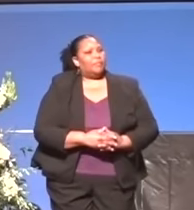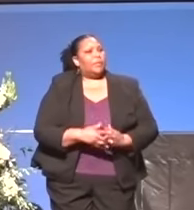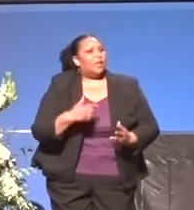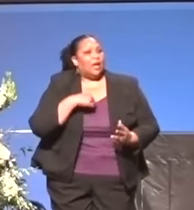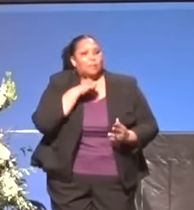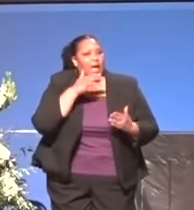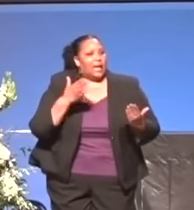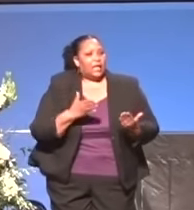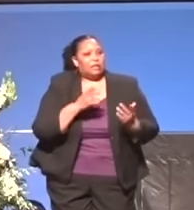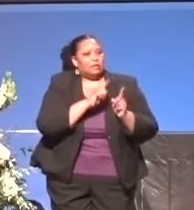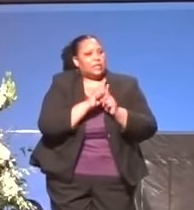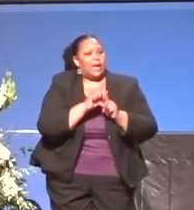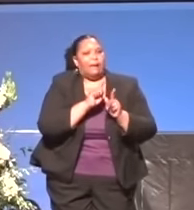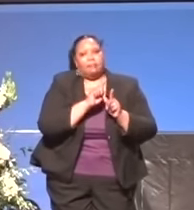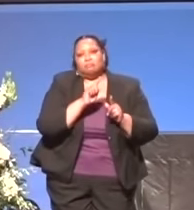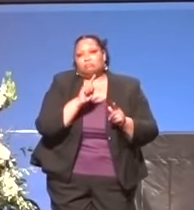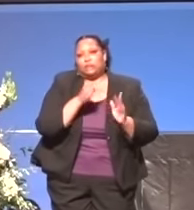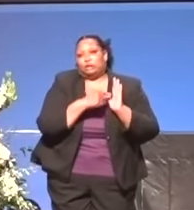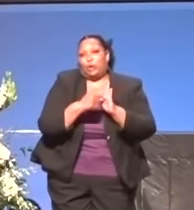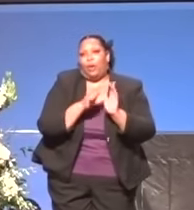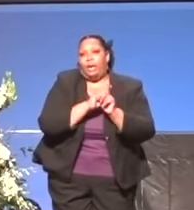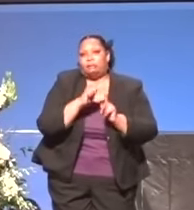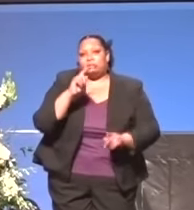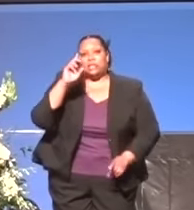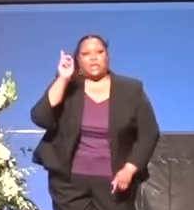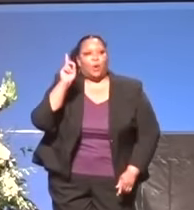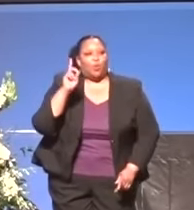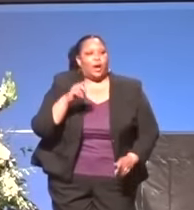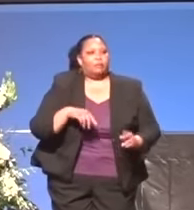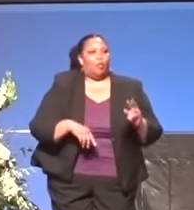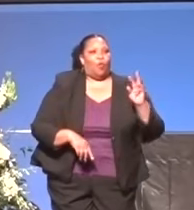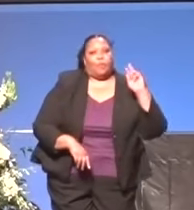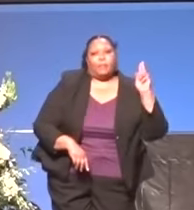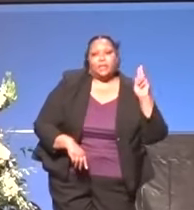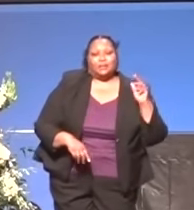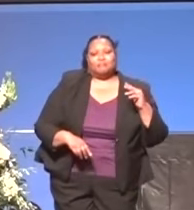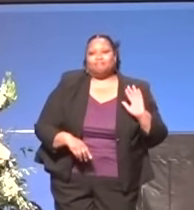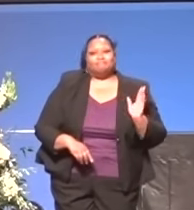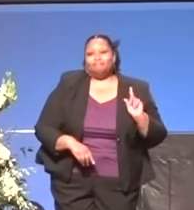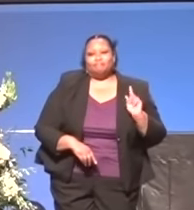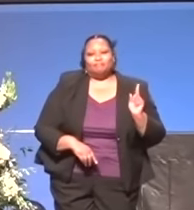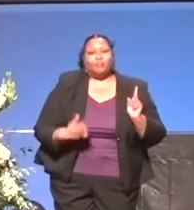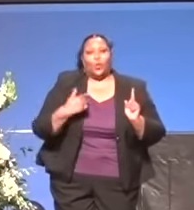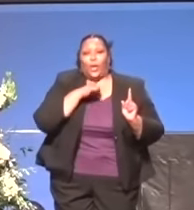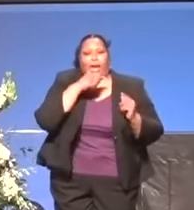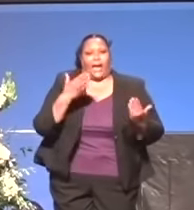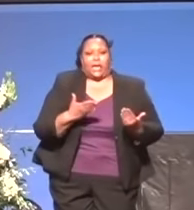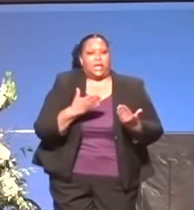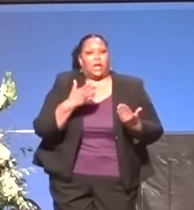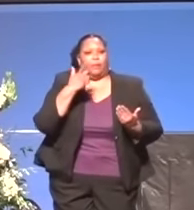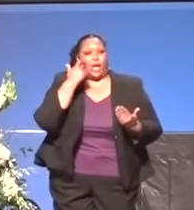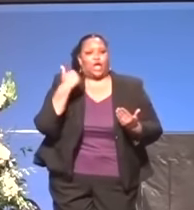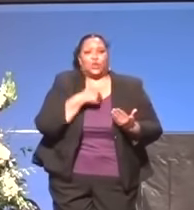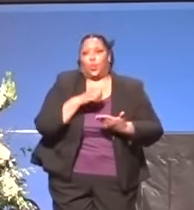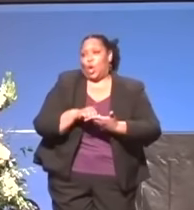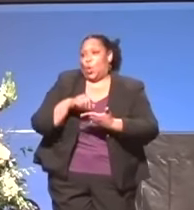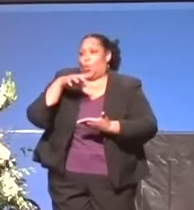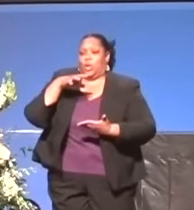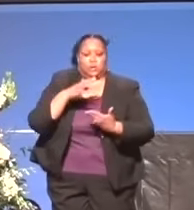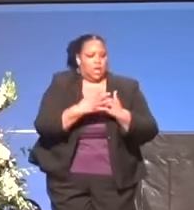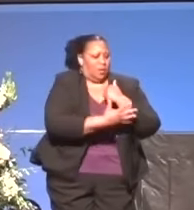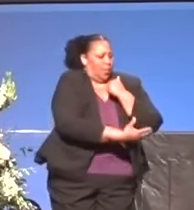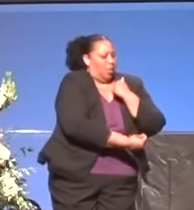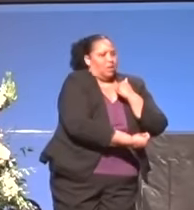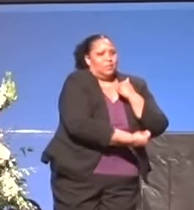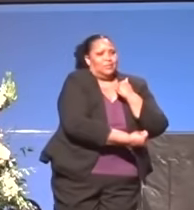I'm not here today as a Democrat. We're not here as Republicans. We're not here because we're rich or poor. We're not